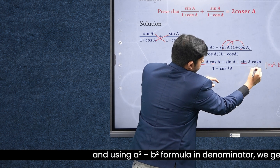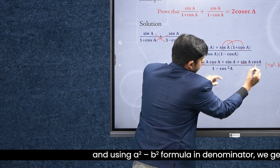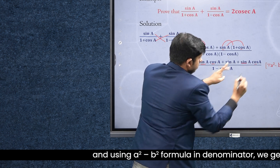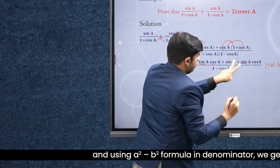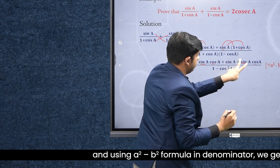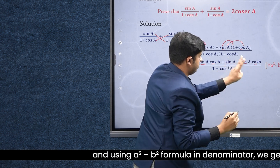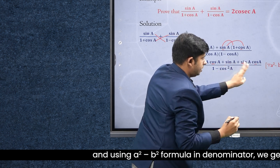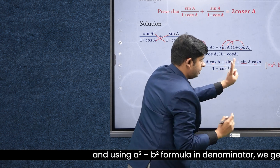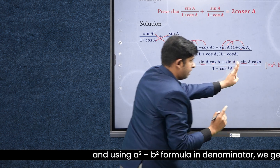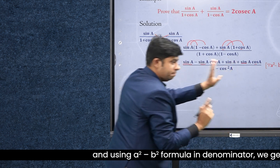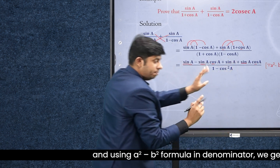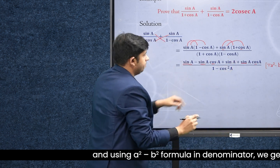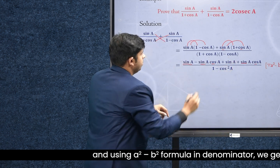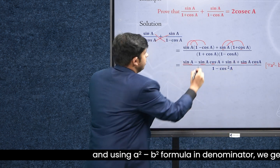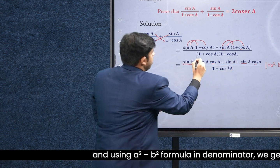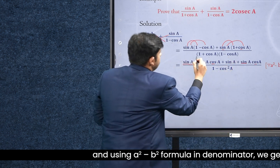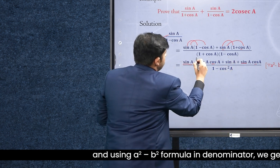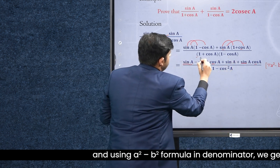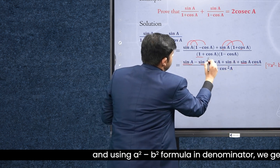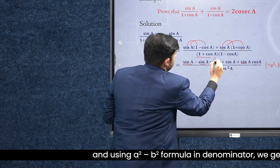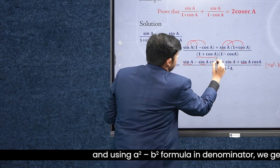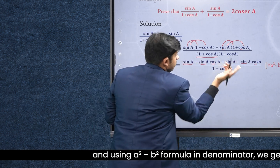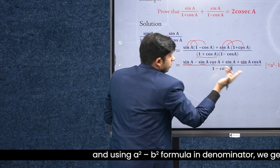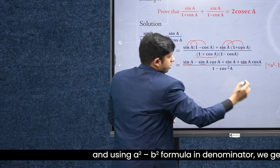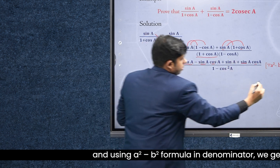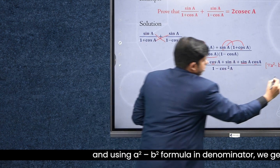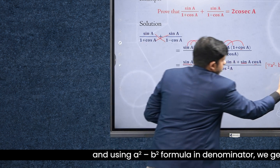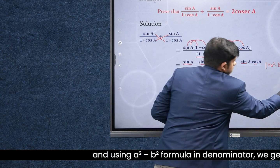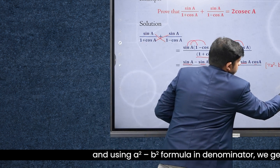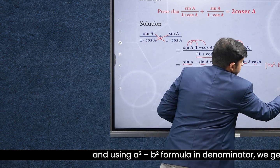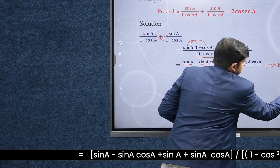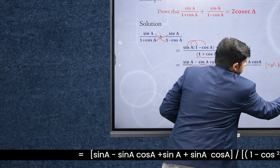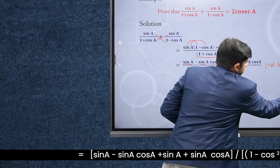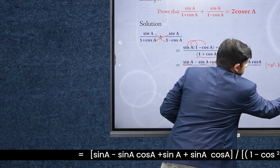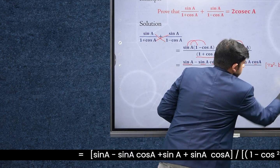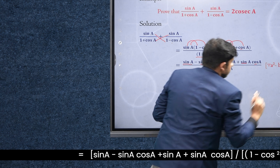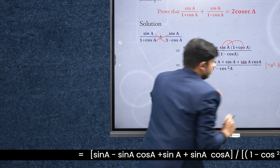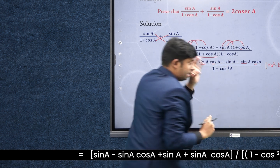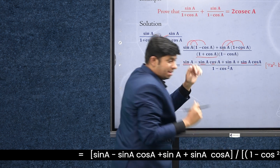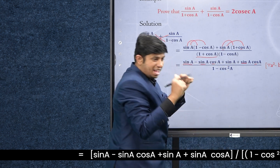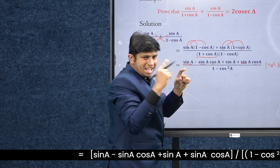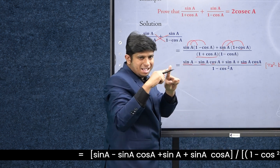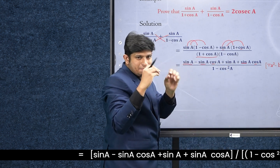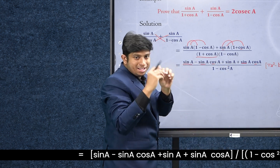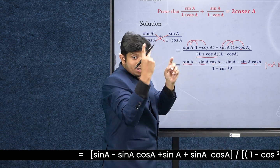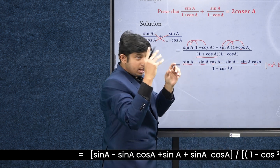and use a square minus b square formula in denominator. We get sin A minus sin A into cos A